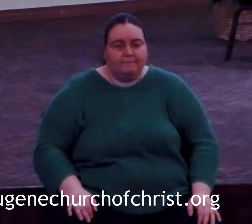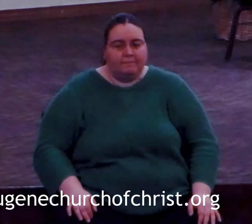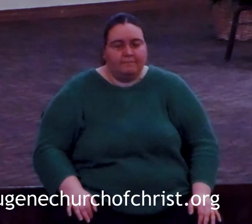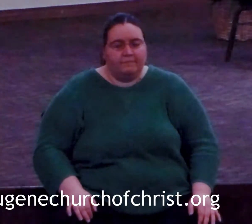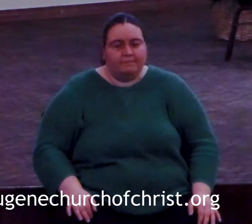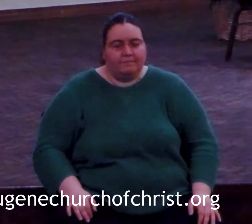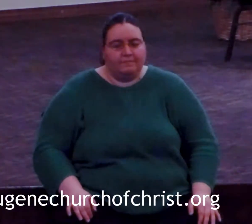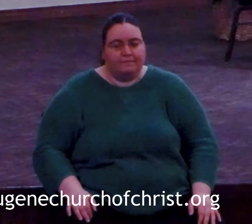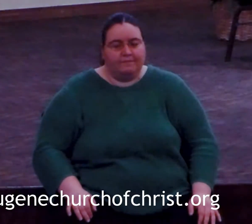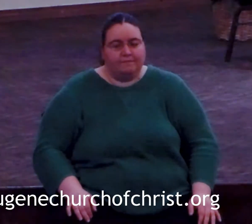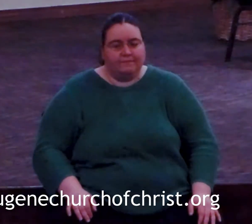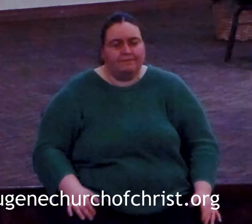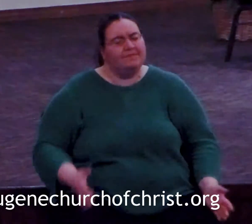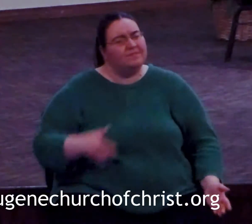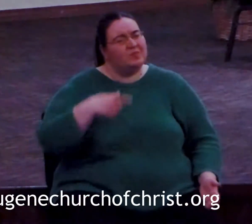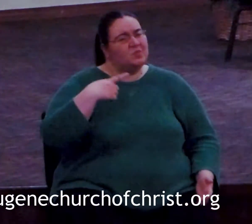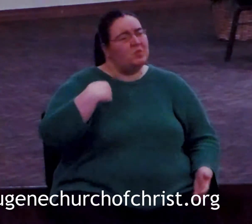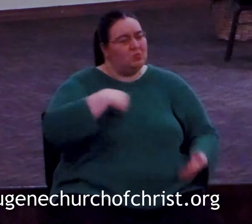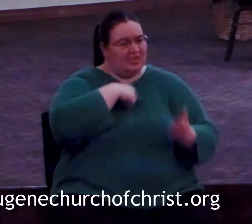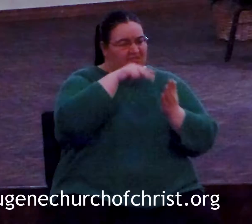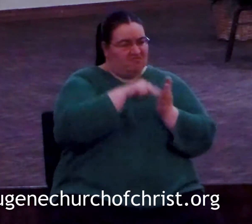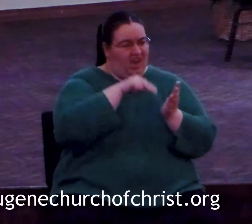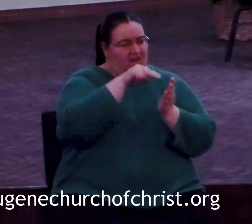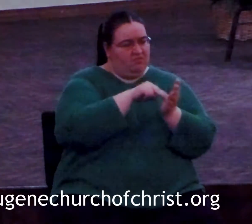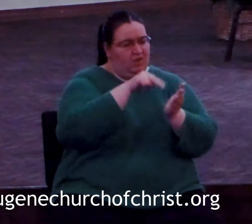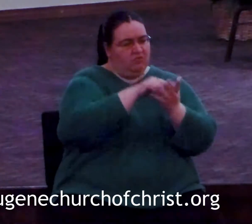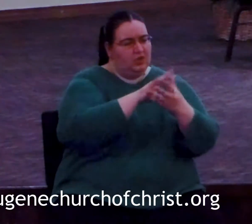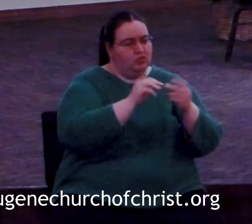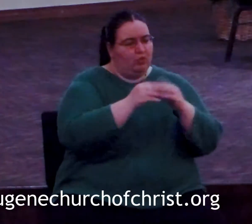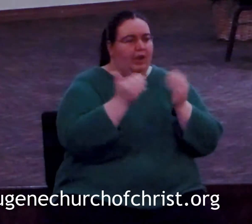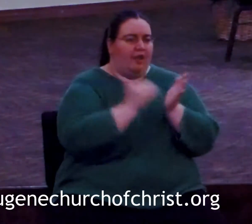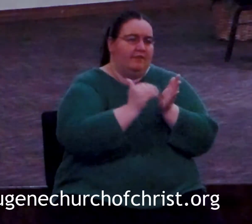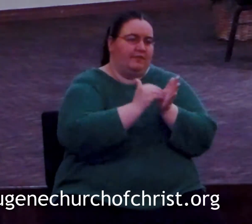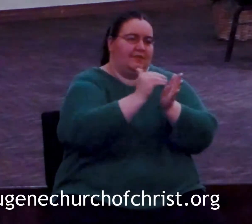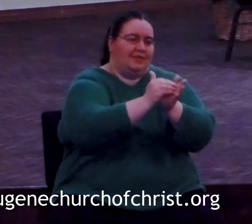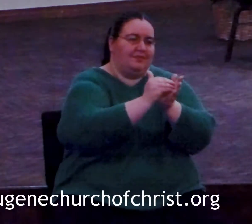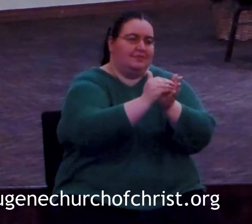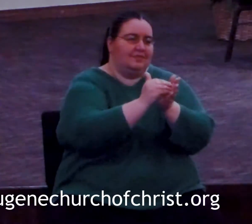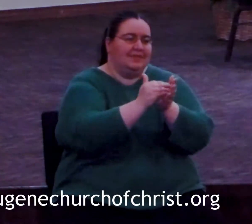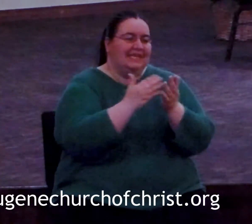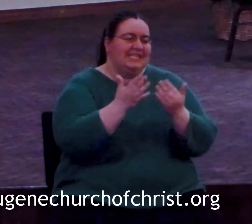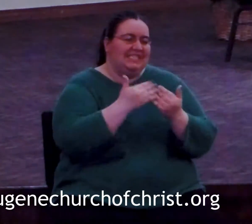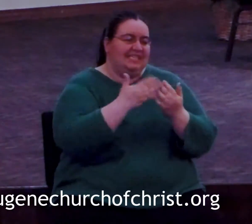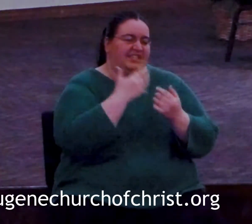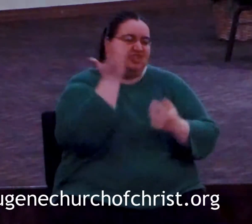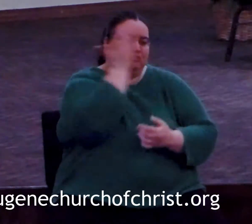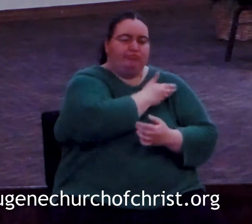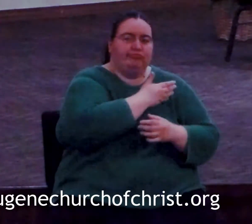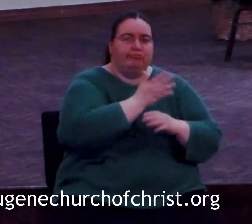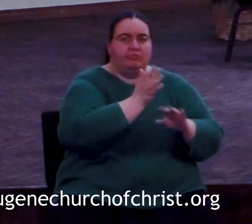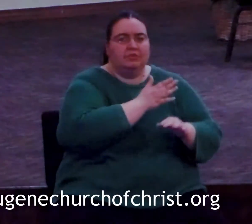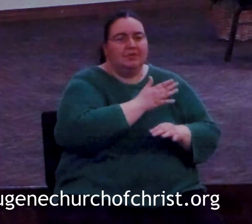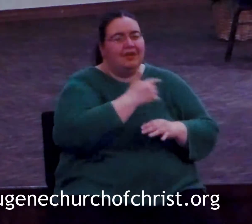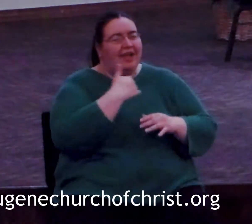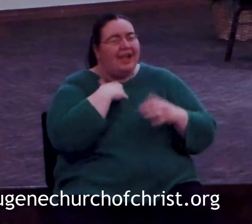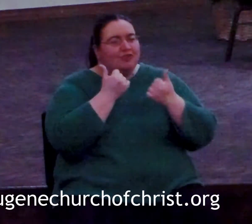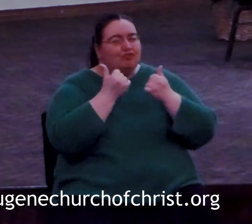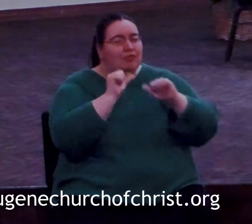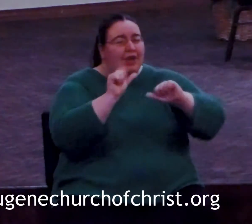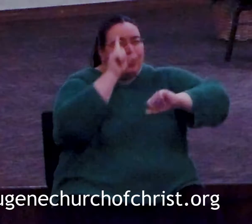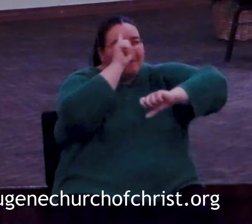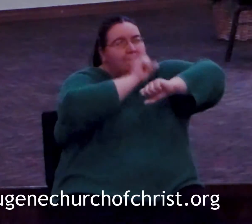This is a story we have read so many times. It is very easy to lose sight of this. But I keep trying to imagine for